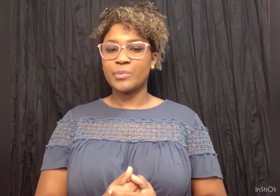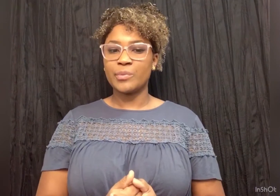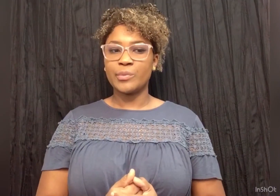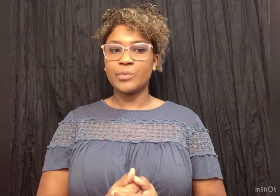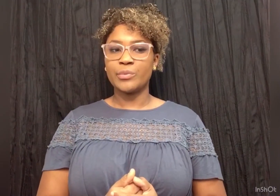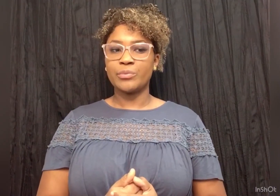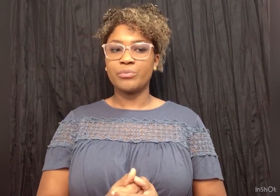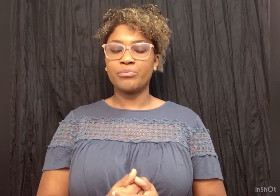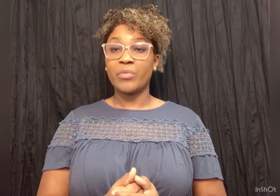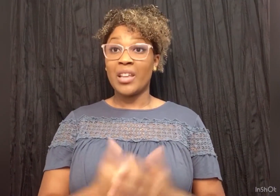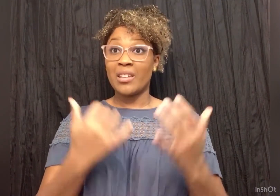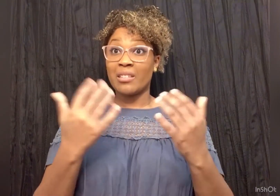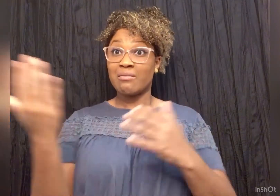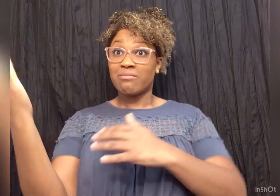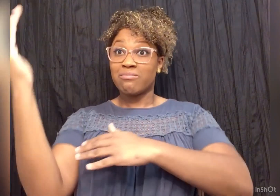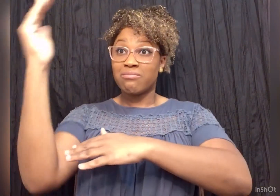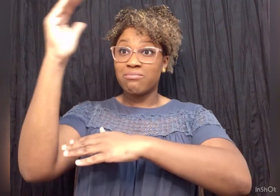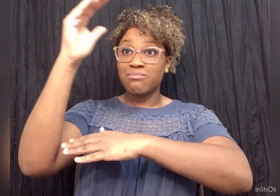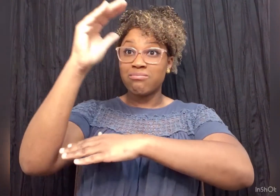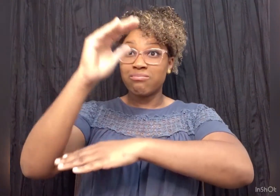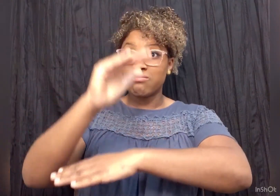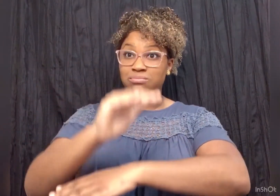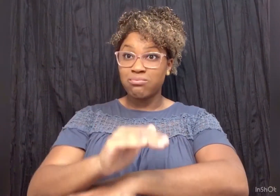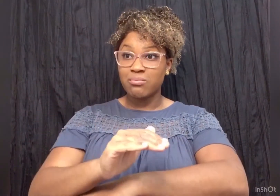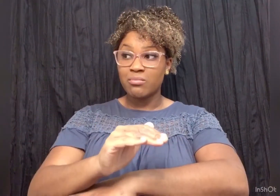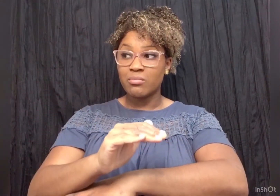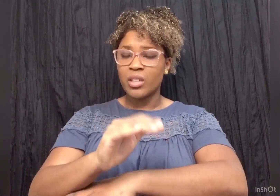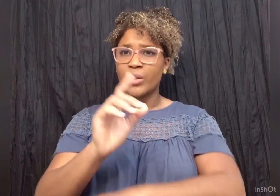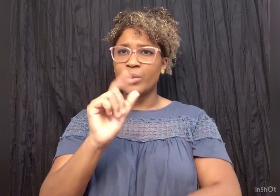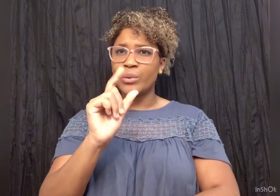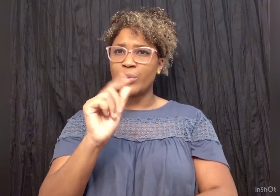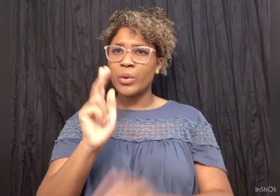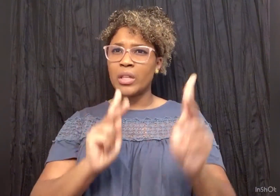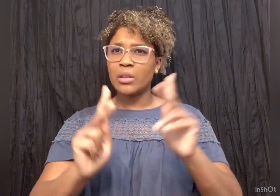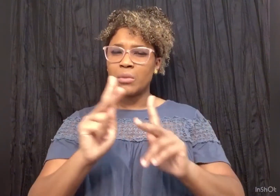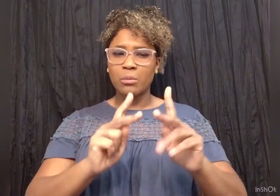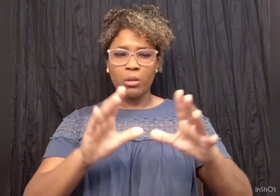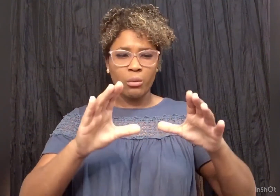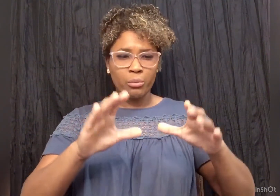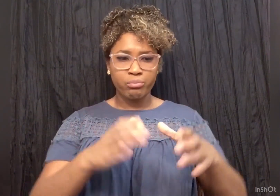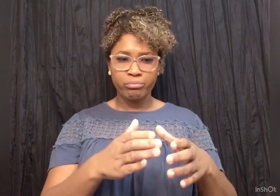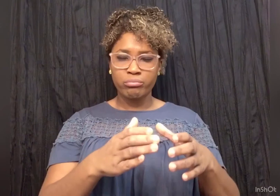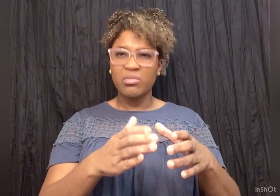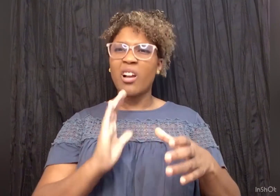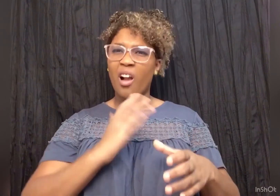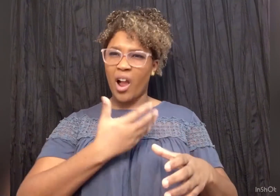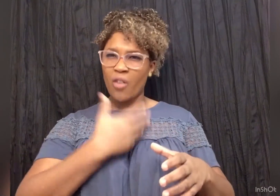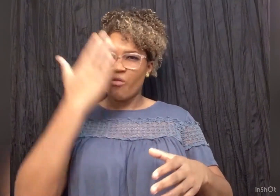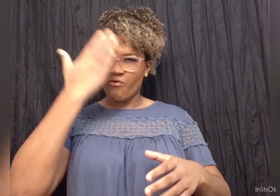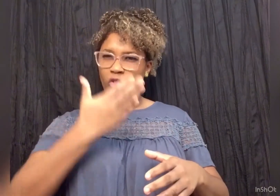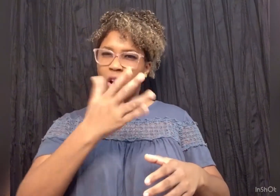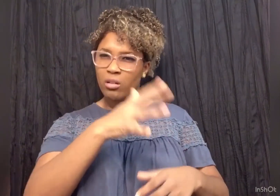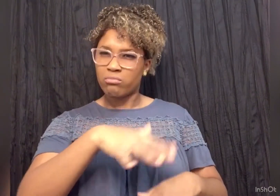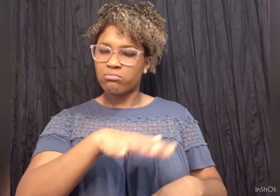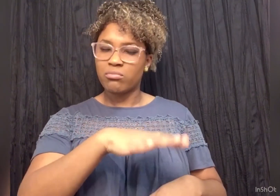Night fell. Some 20 people had gathered in our courtyard. My father was sharing